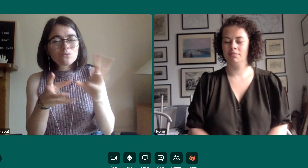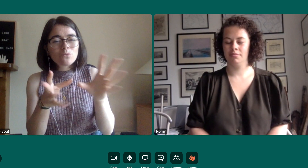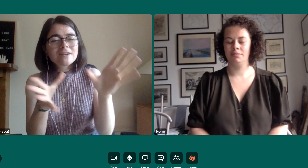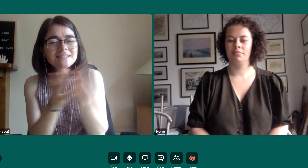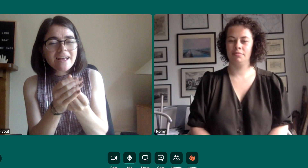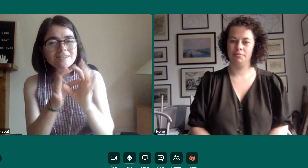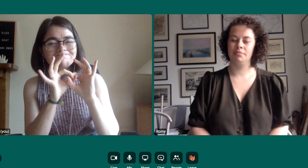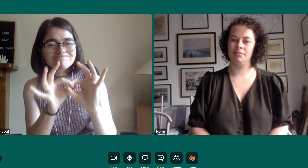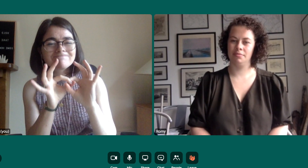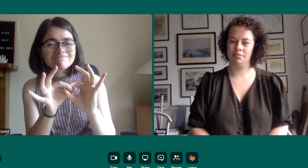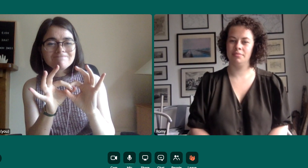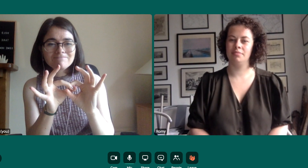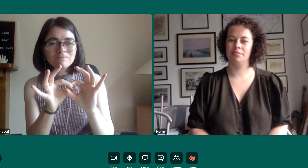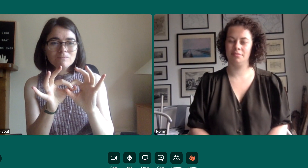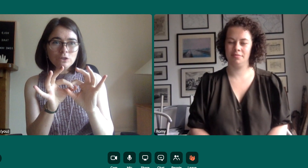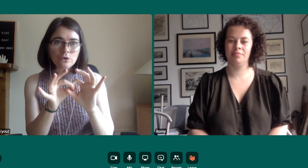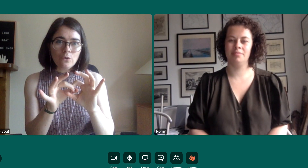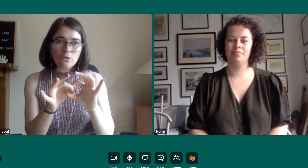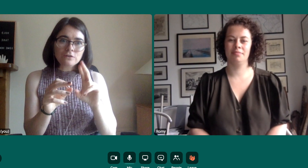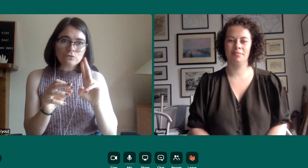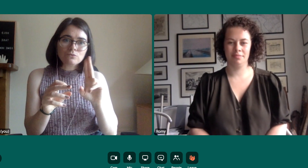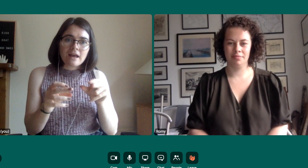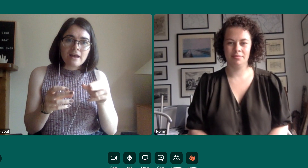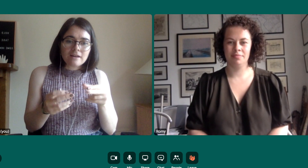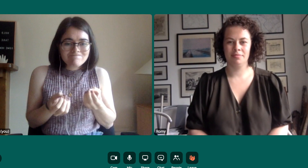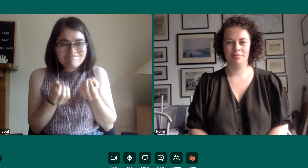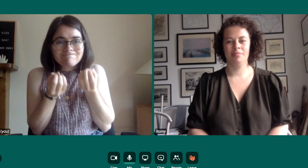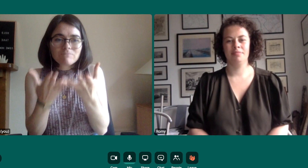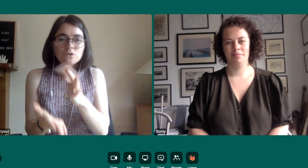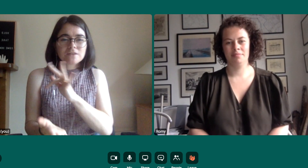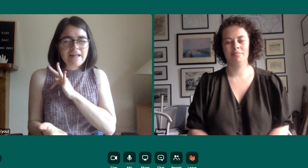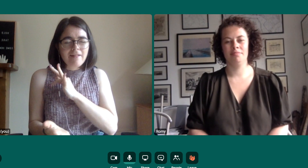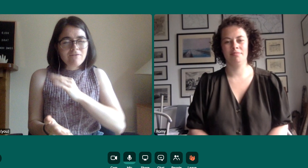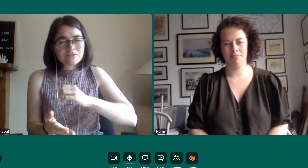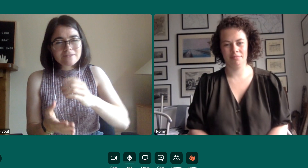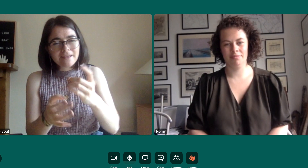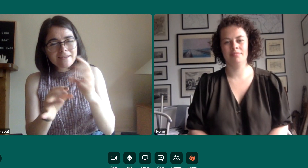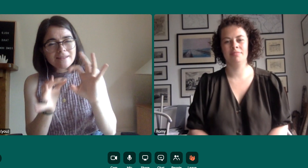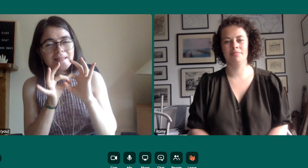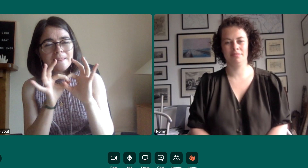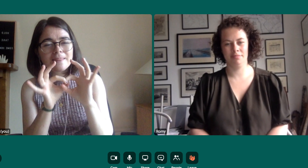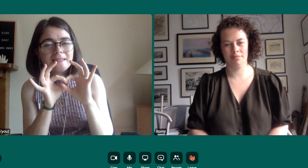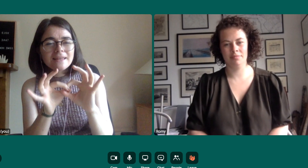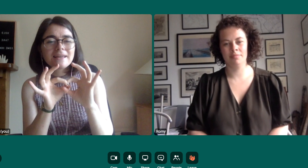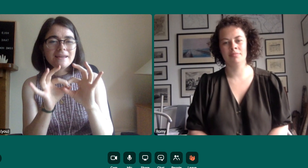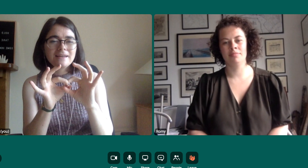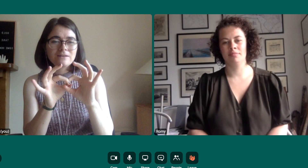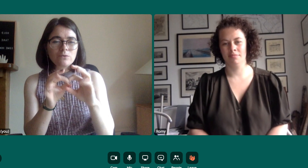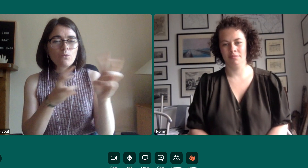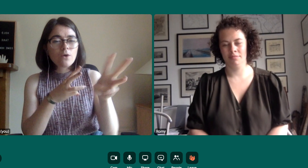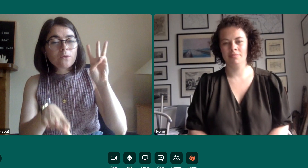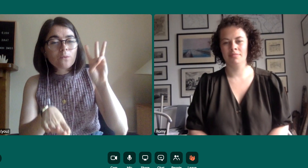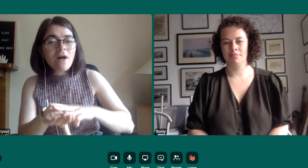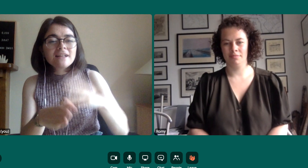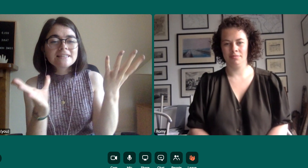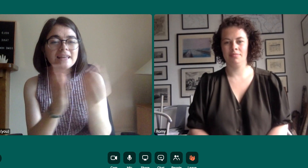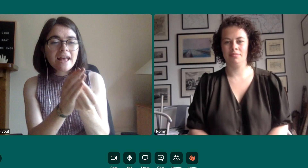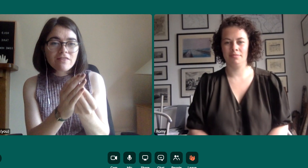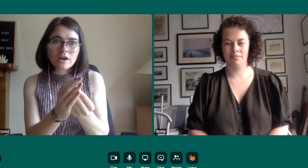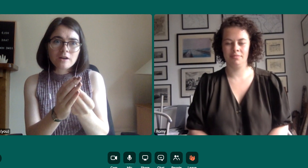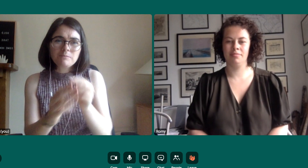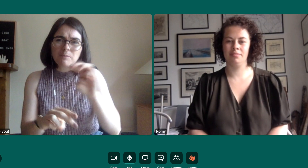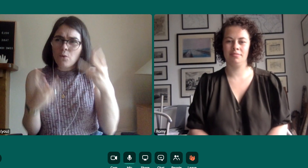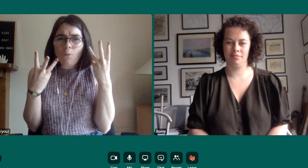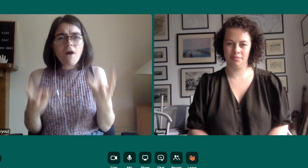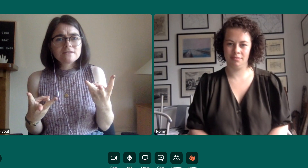uniquely that really helps people, gel with you and really want to actually engage and work with you? And